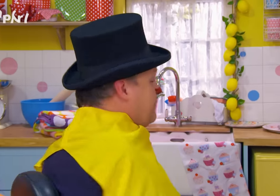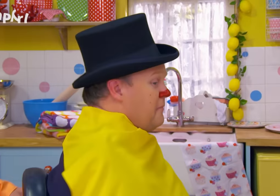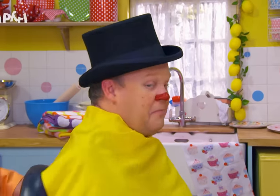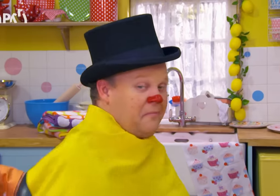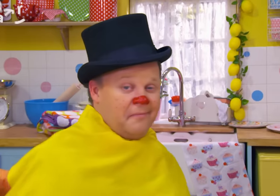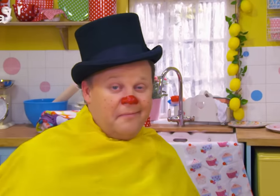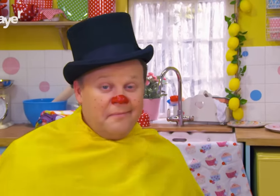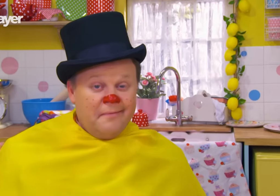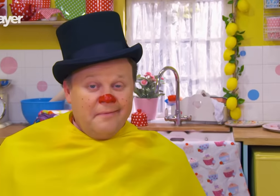Ta-da!